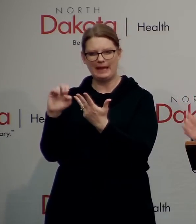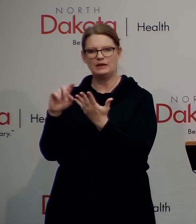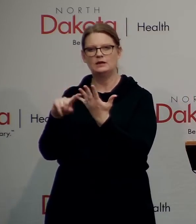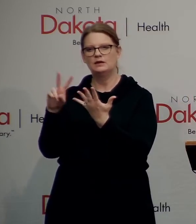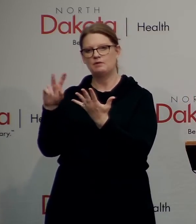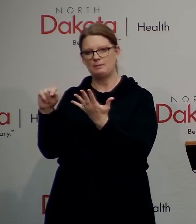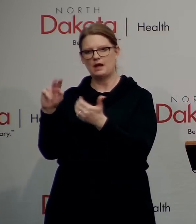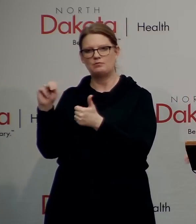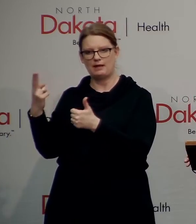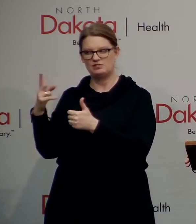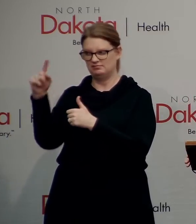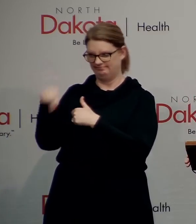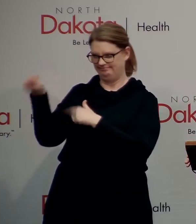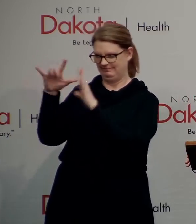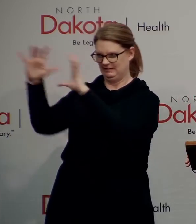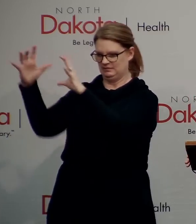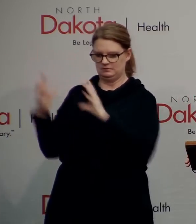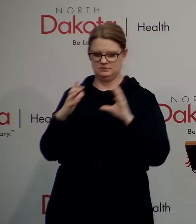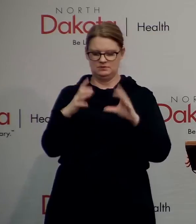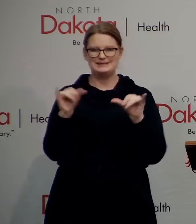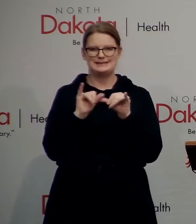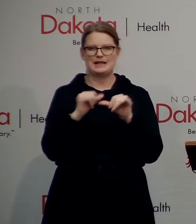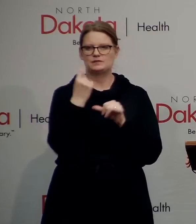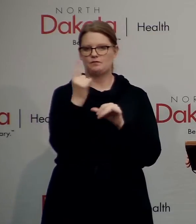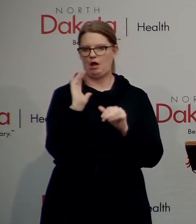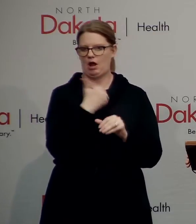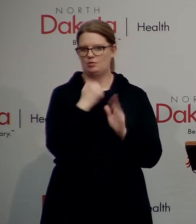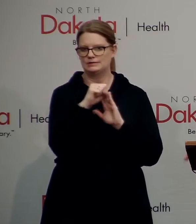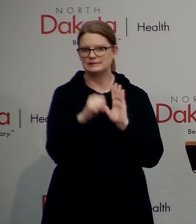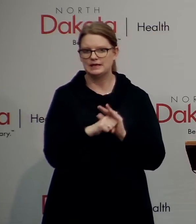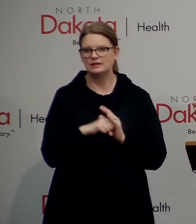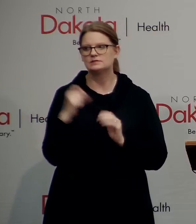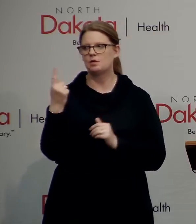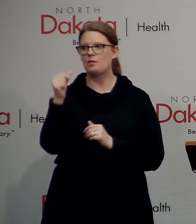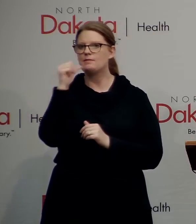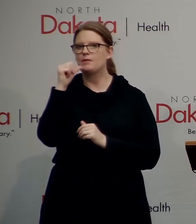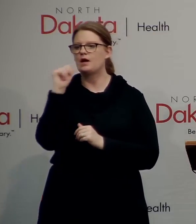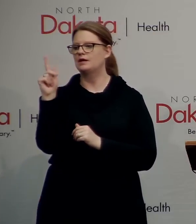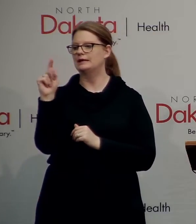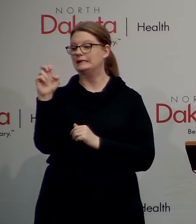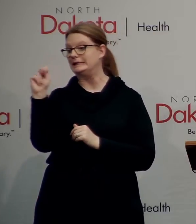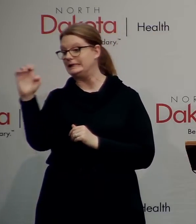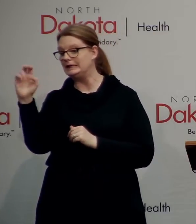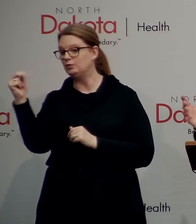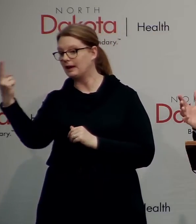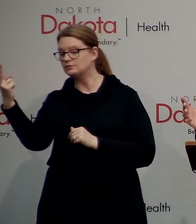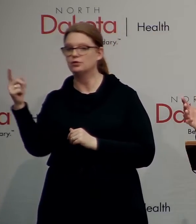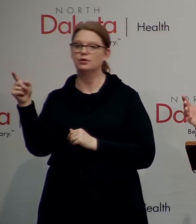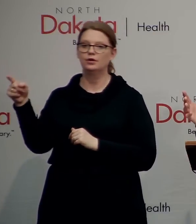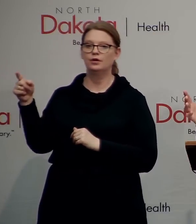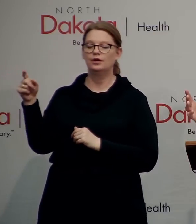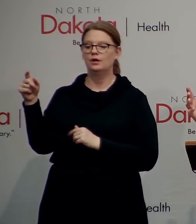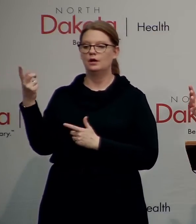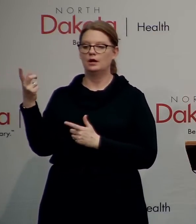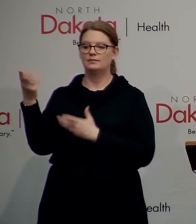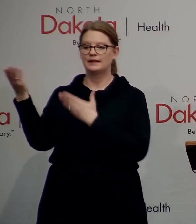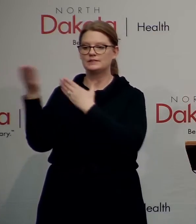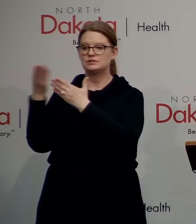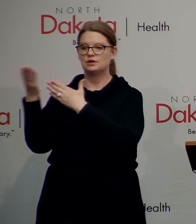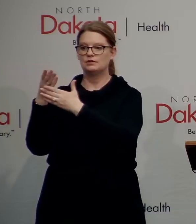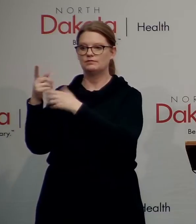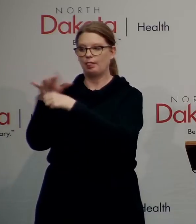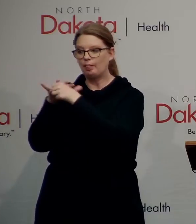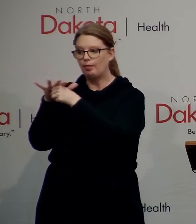mean, that's the size of our state. So if you got one bar in Keene or Killdeer, versus that serve